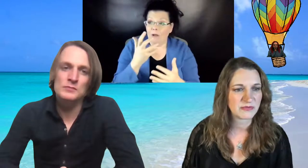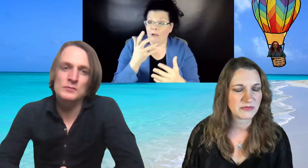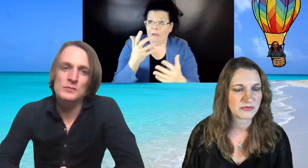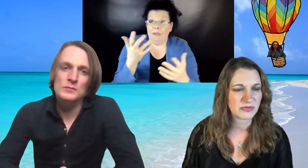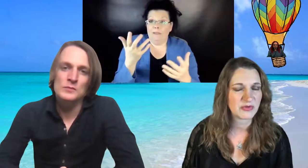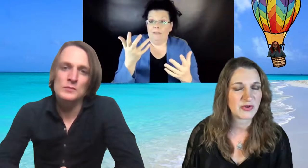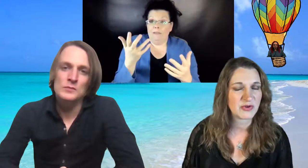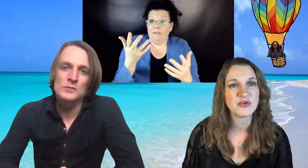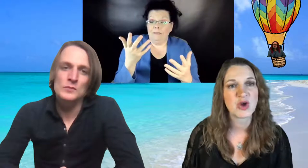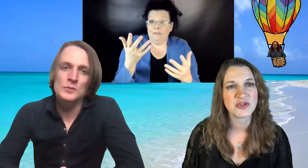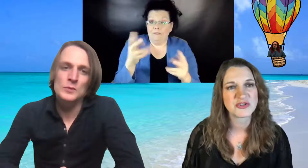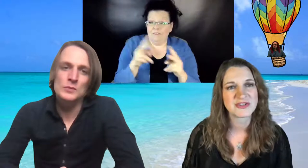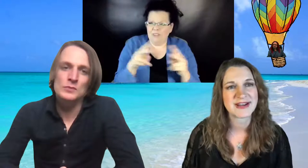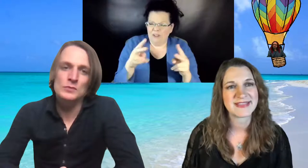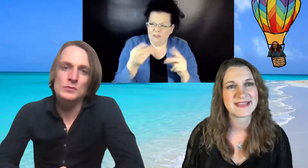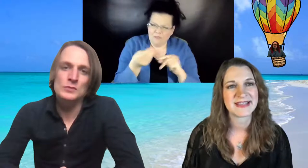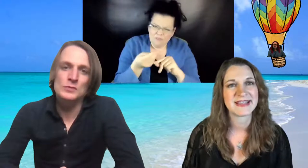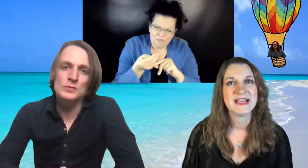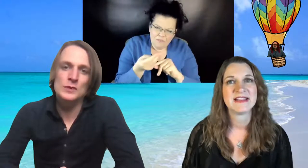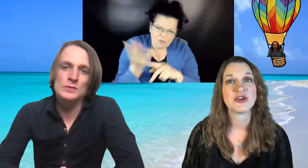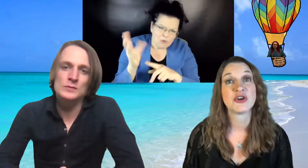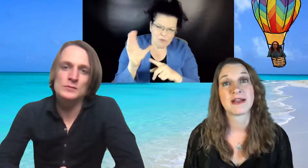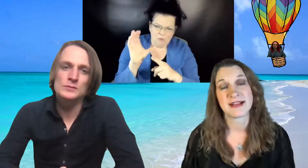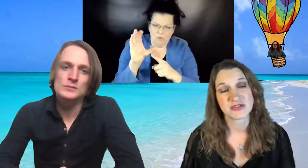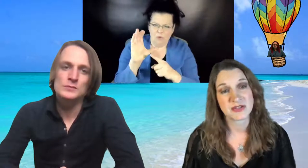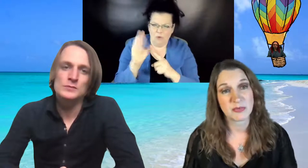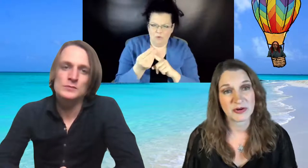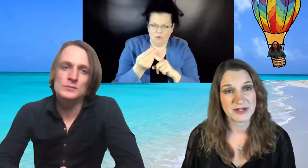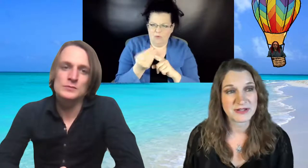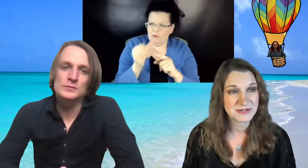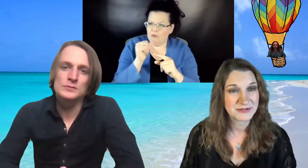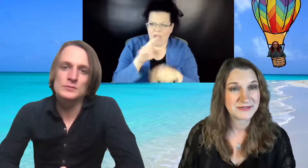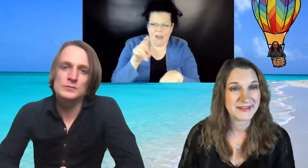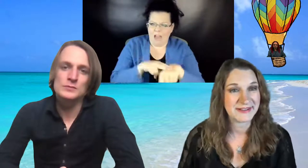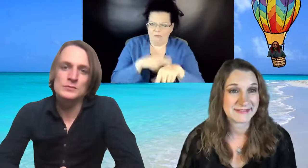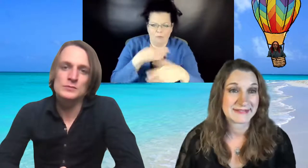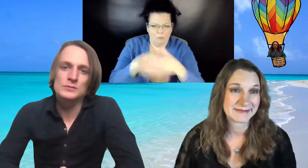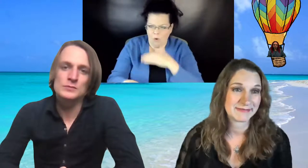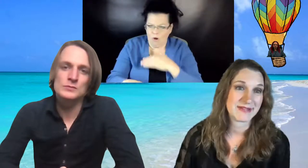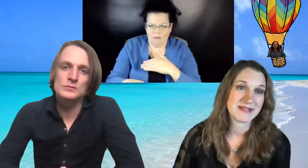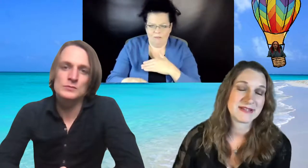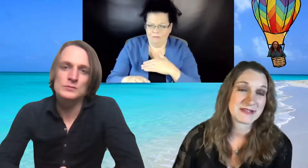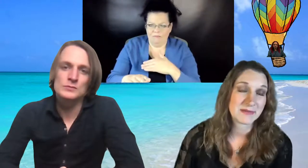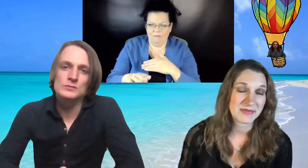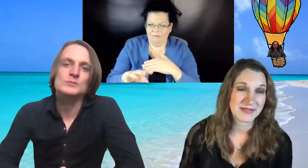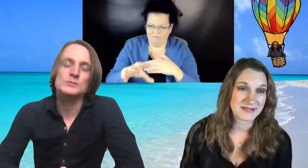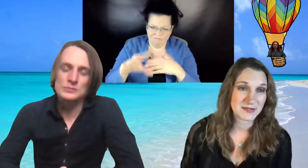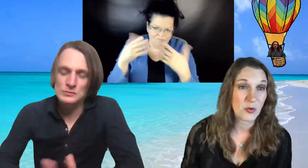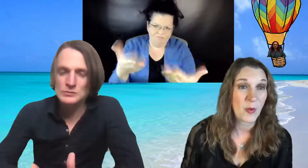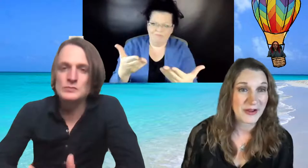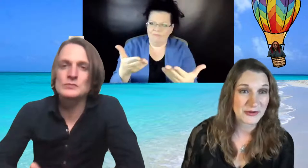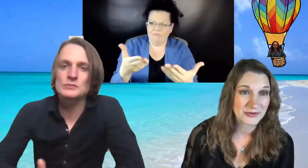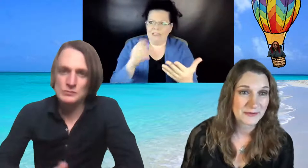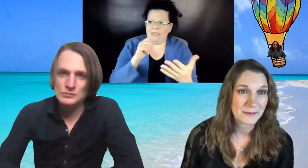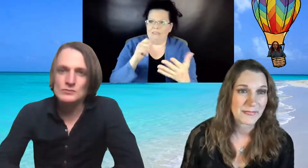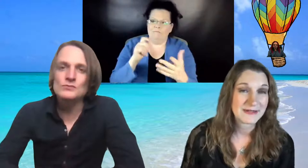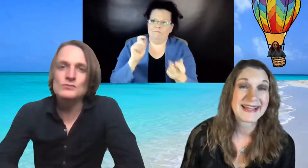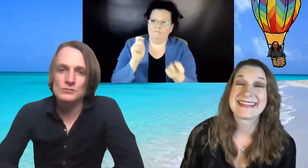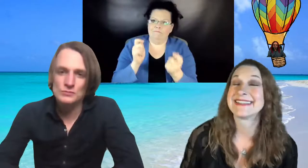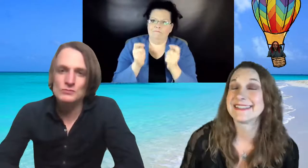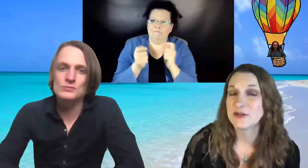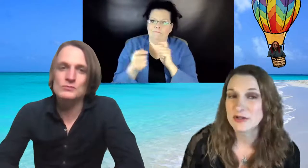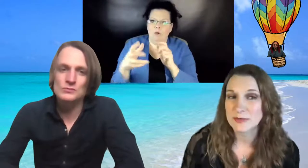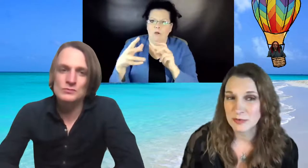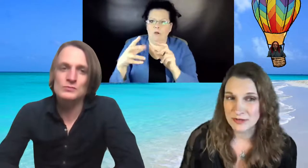the very few cultures that I think that you're not naturally born into that is something that's acquired,